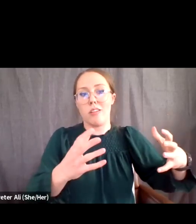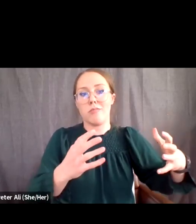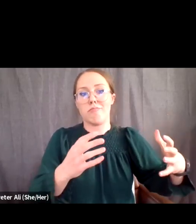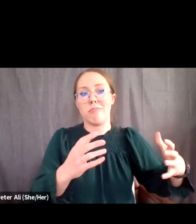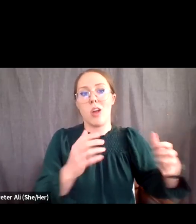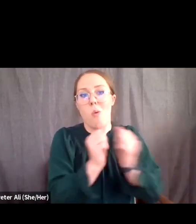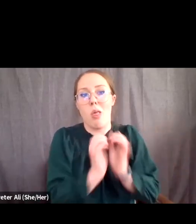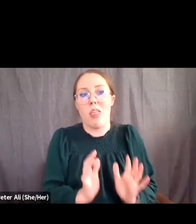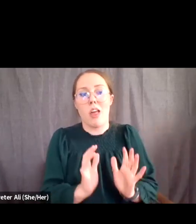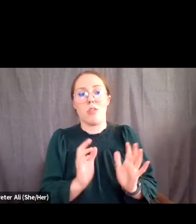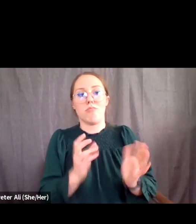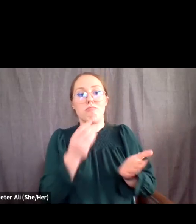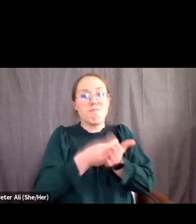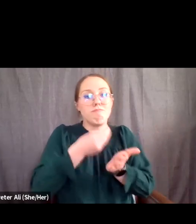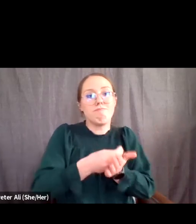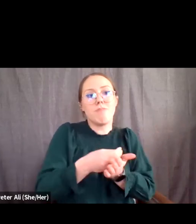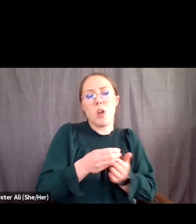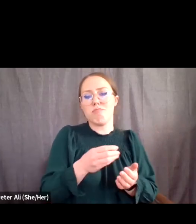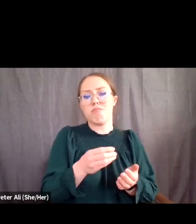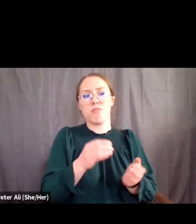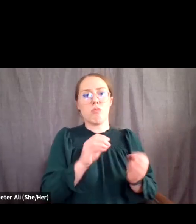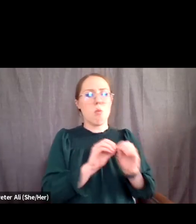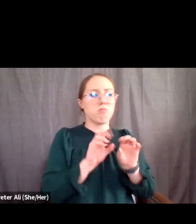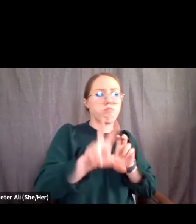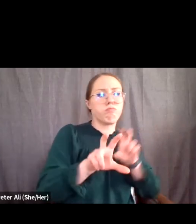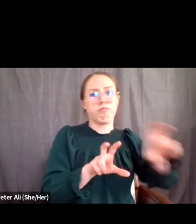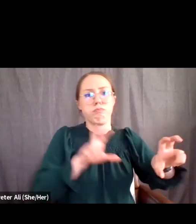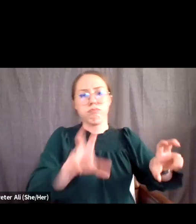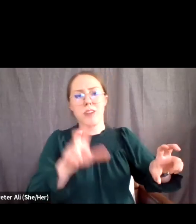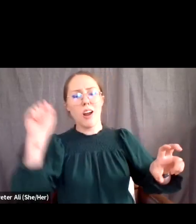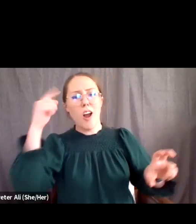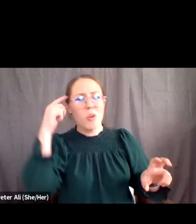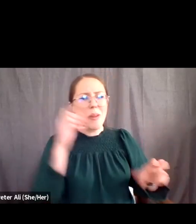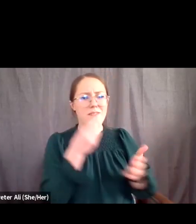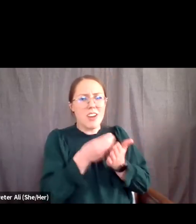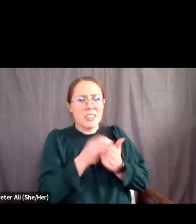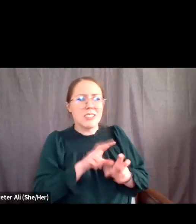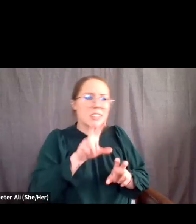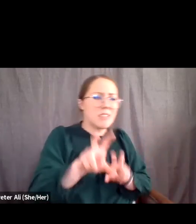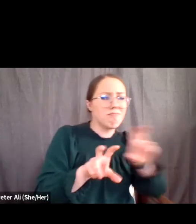deeply engaged donors, private funders, government funding, board members, artists,